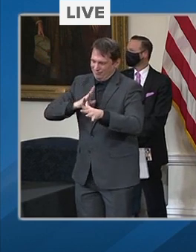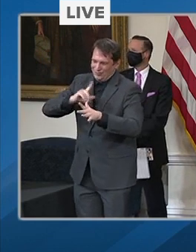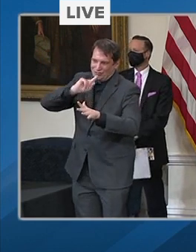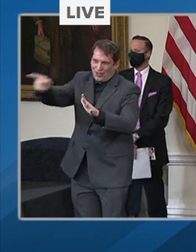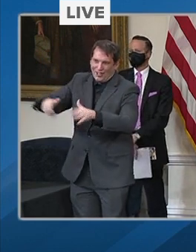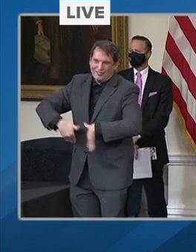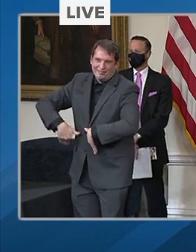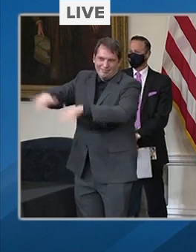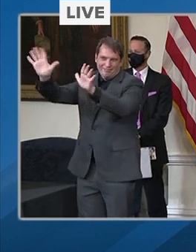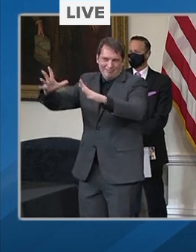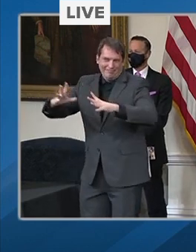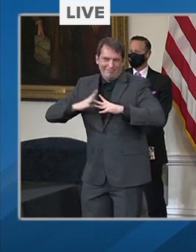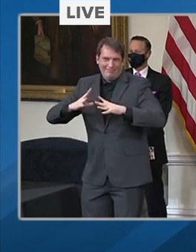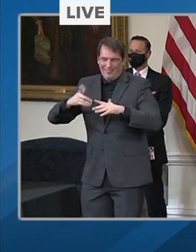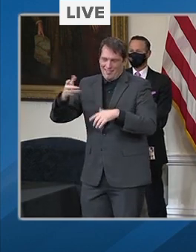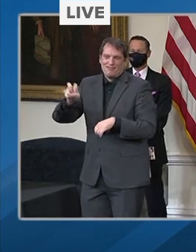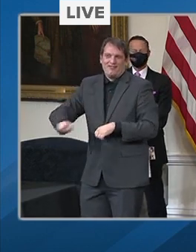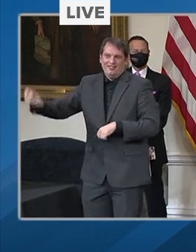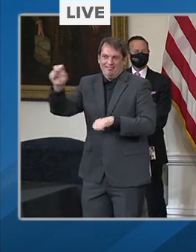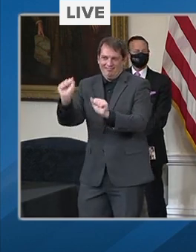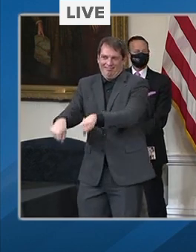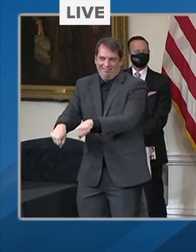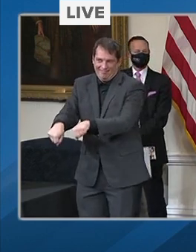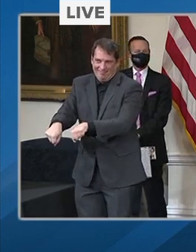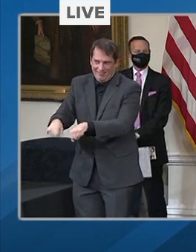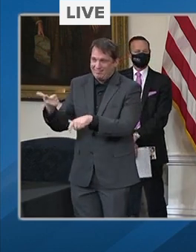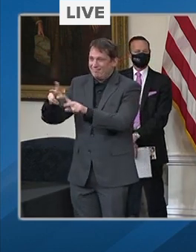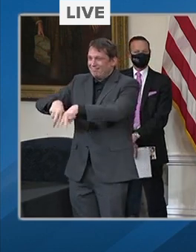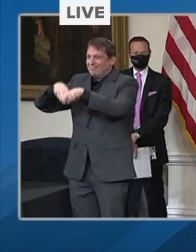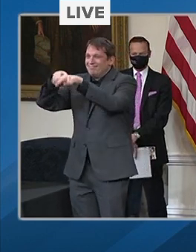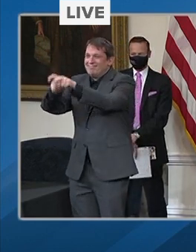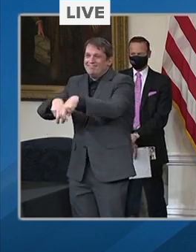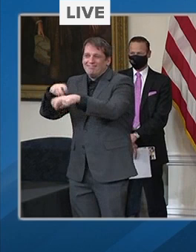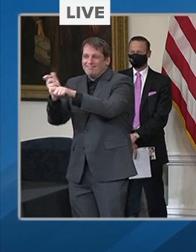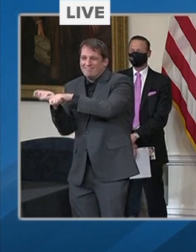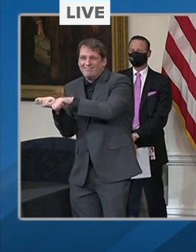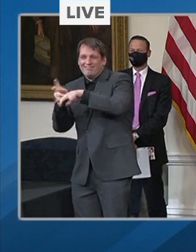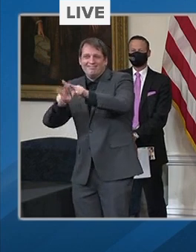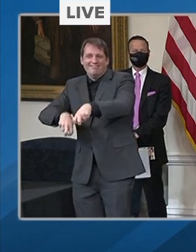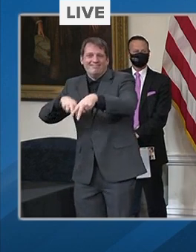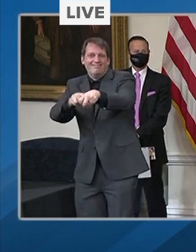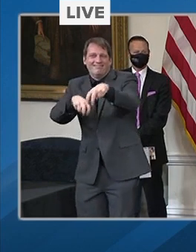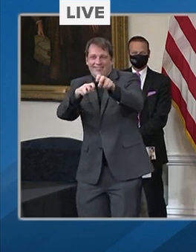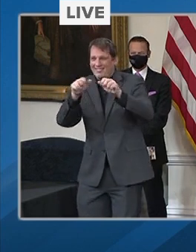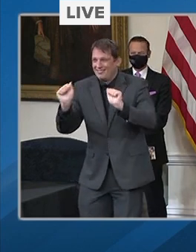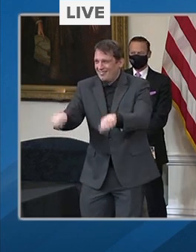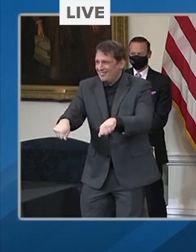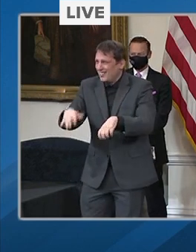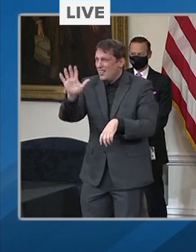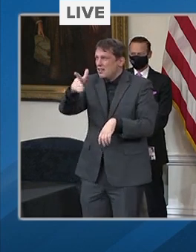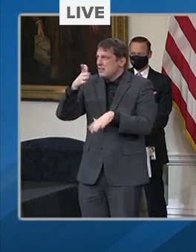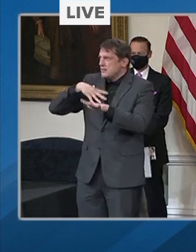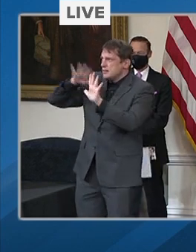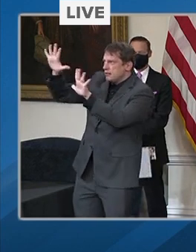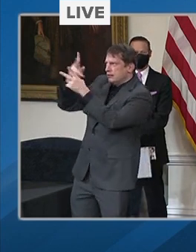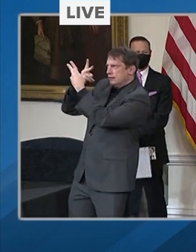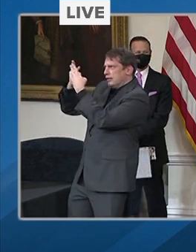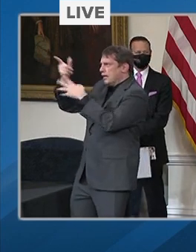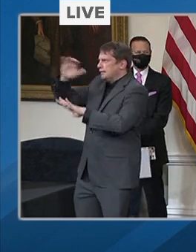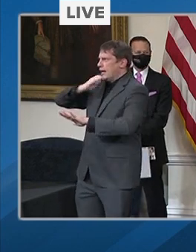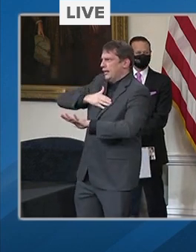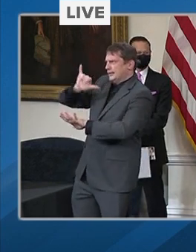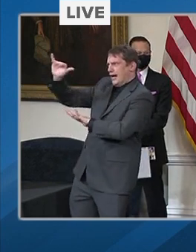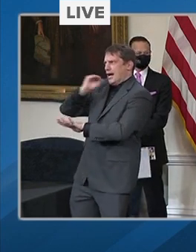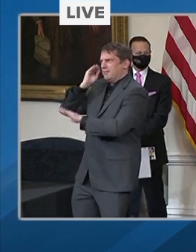the propulsion of Santa's sleigh from any and all travel, testing, and quarantine requirements. According